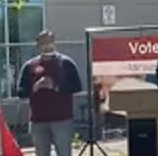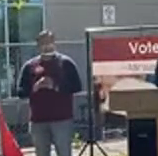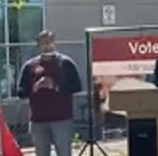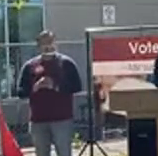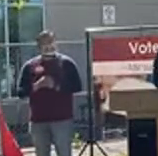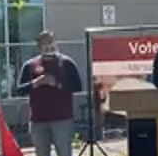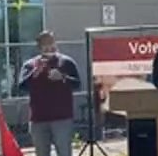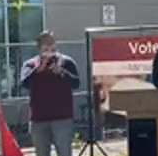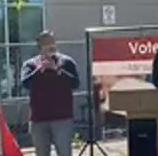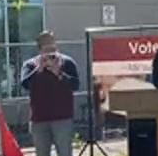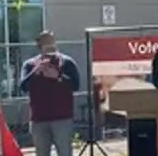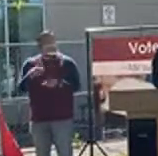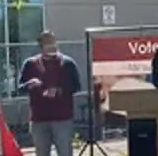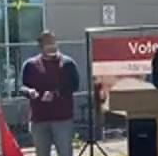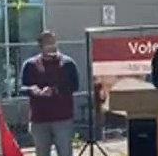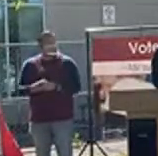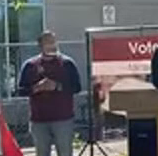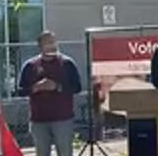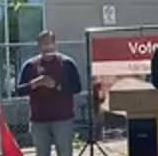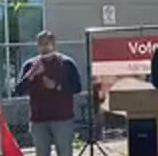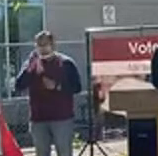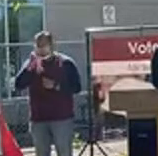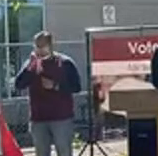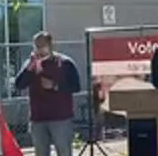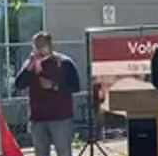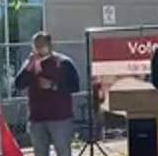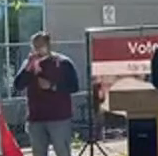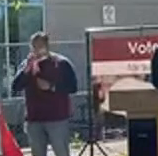And you get to keep those shovels.